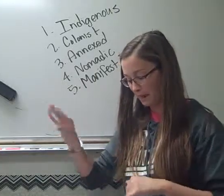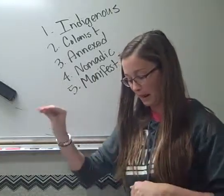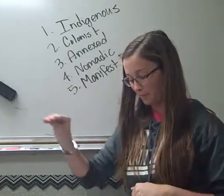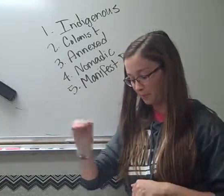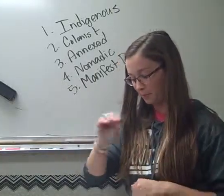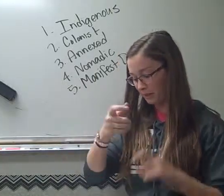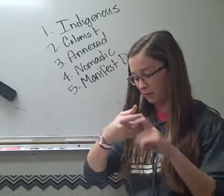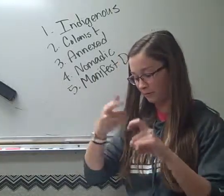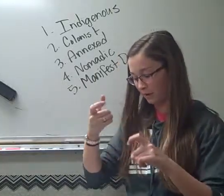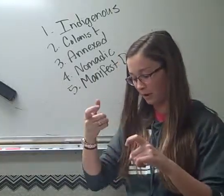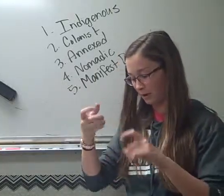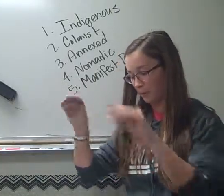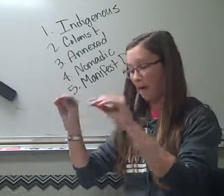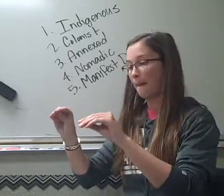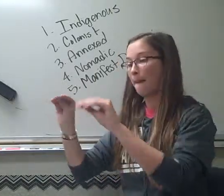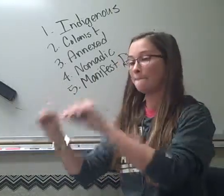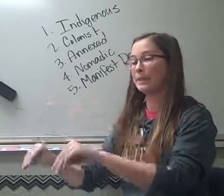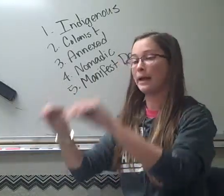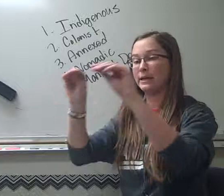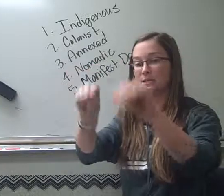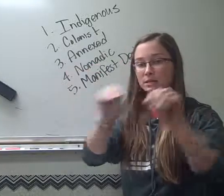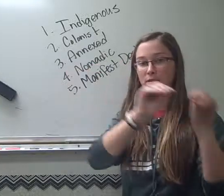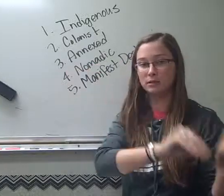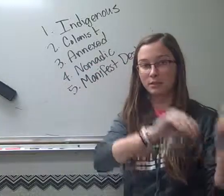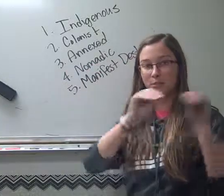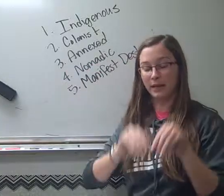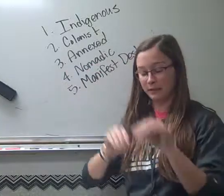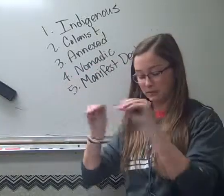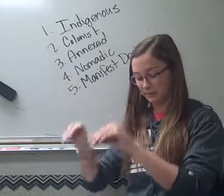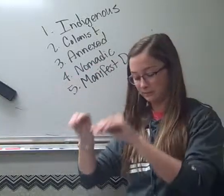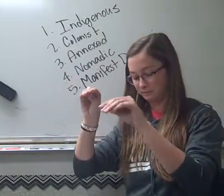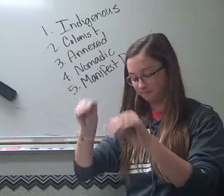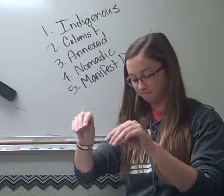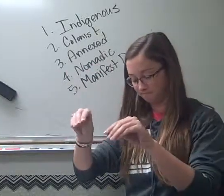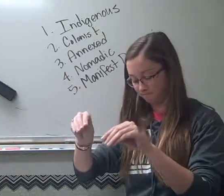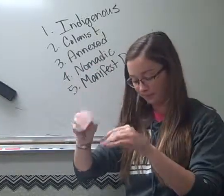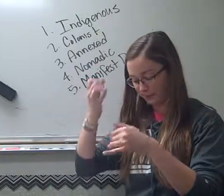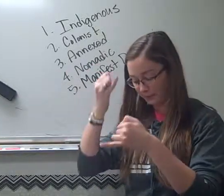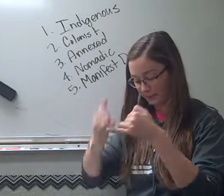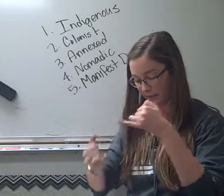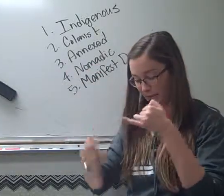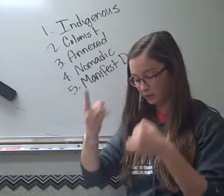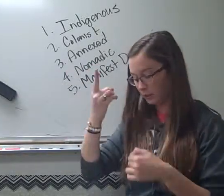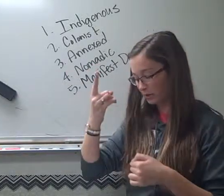by moving from place to place. And the last one,